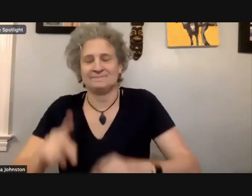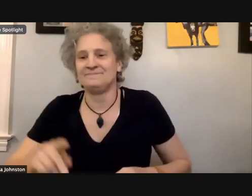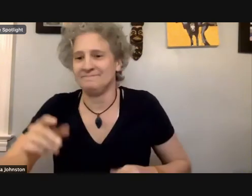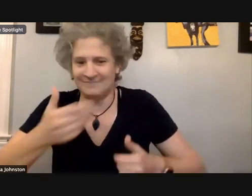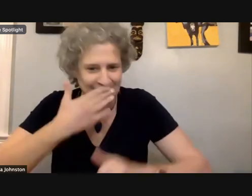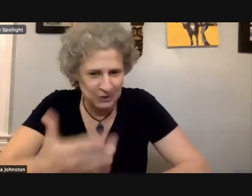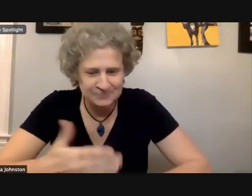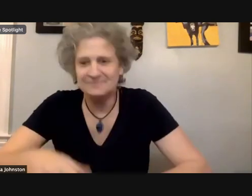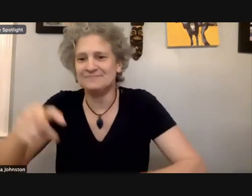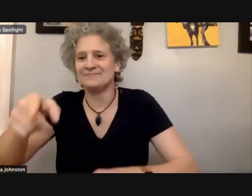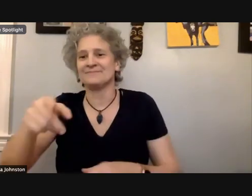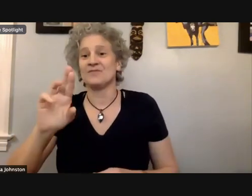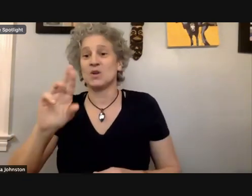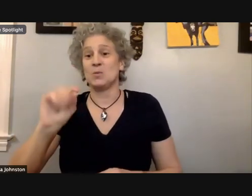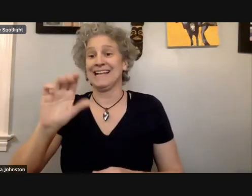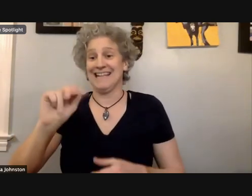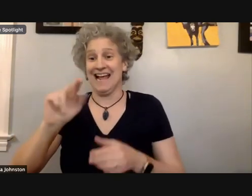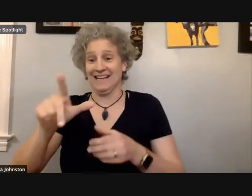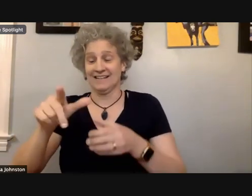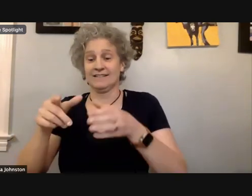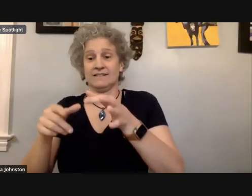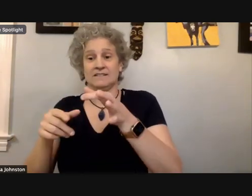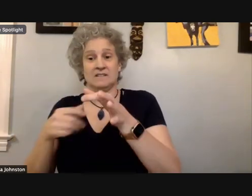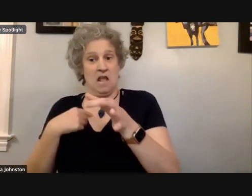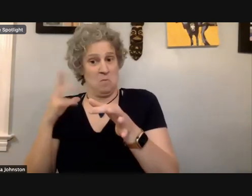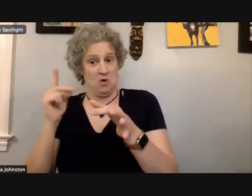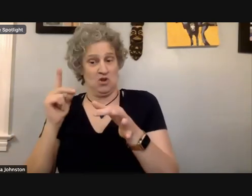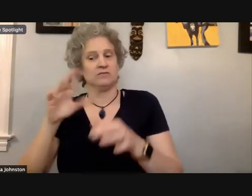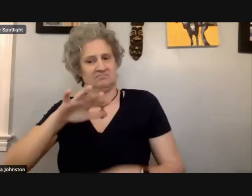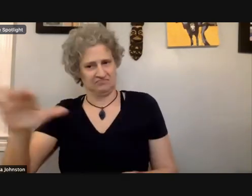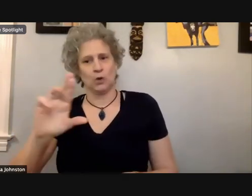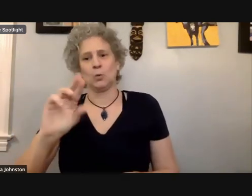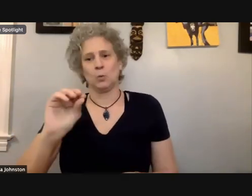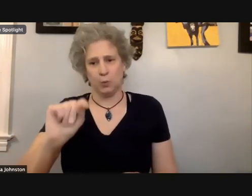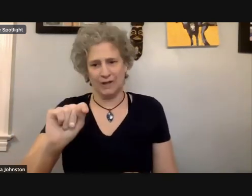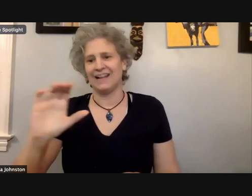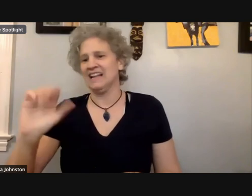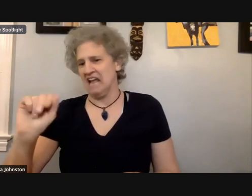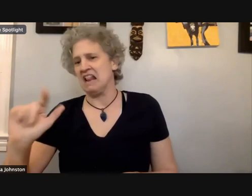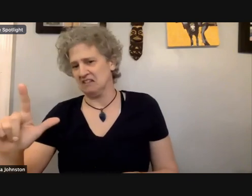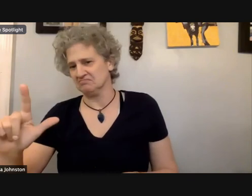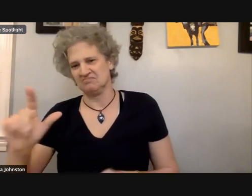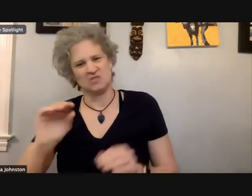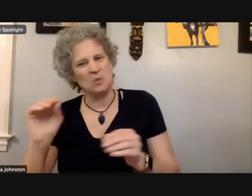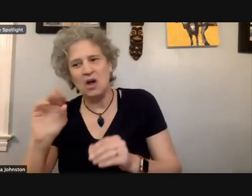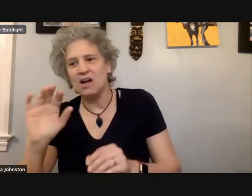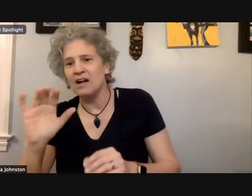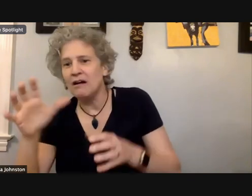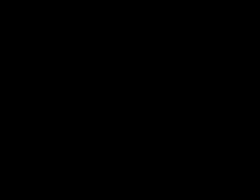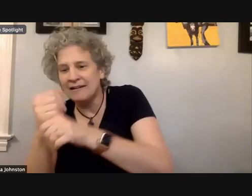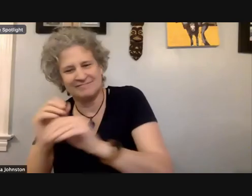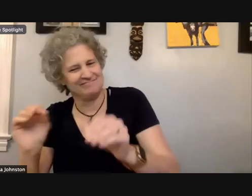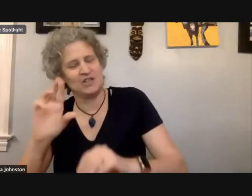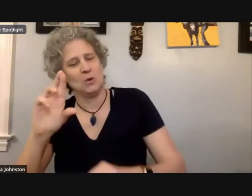It gives me the heebie-jeebies. Okay. So anyway, thank you. All right. So a root canal, essentially you have your tooth. I would finger spell it,